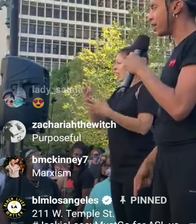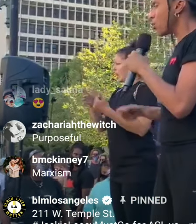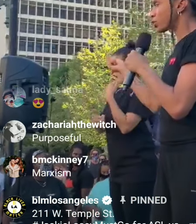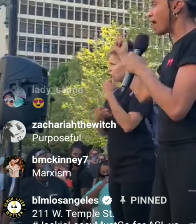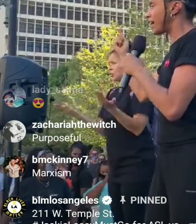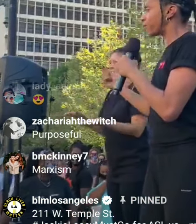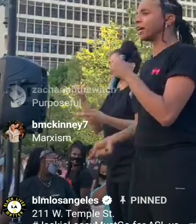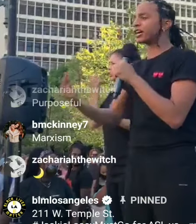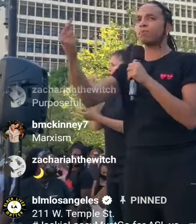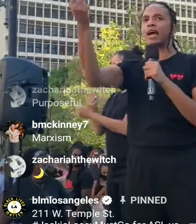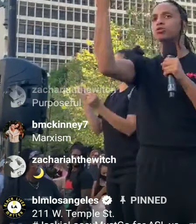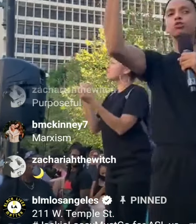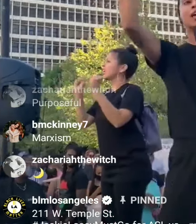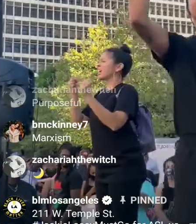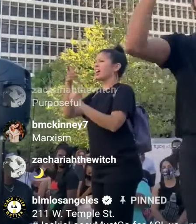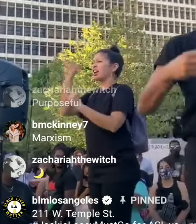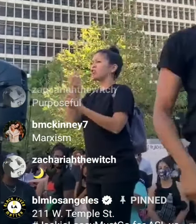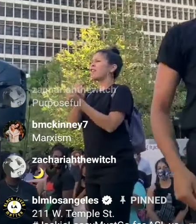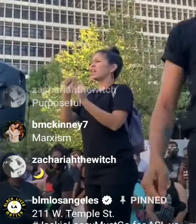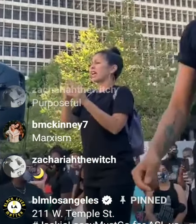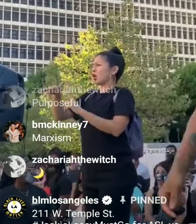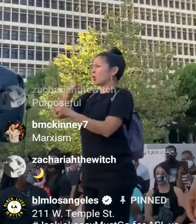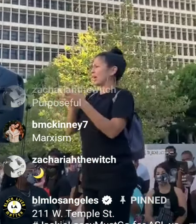And my first thought was, I could take him.